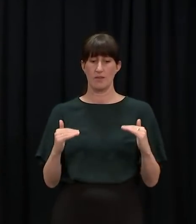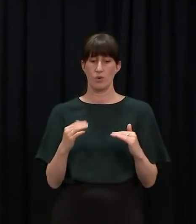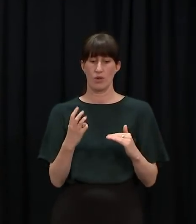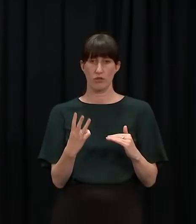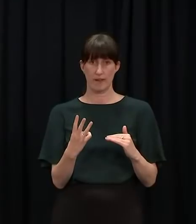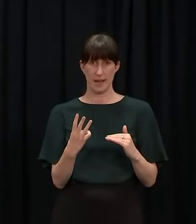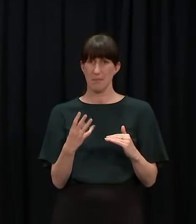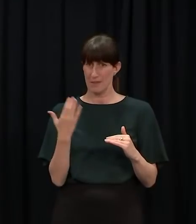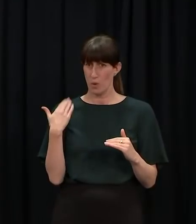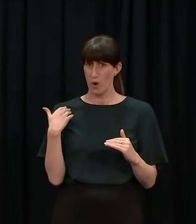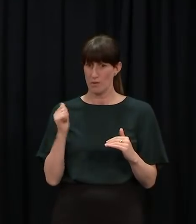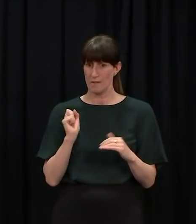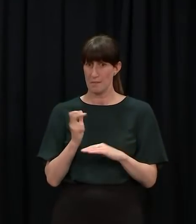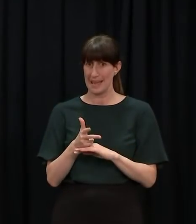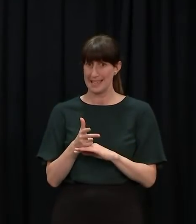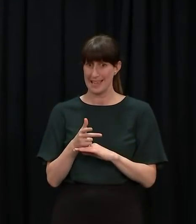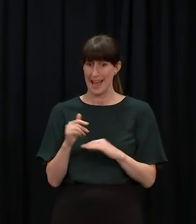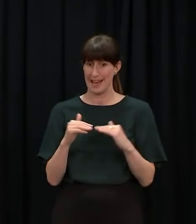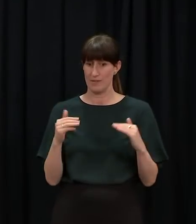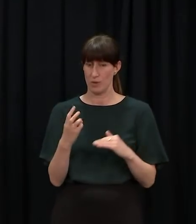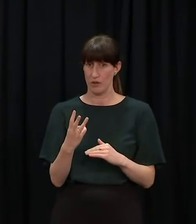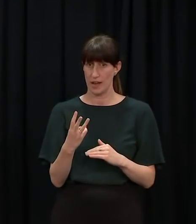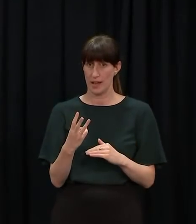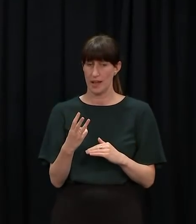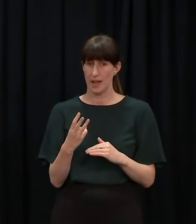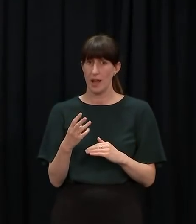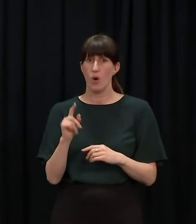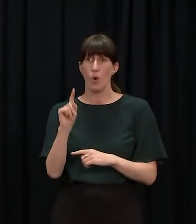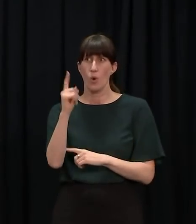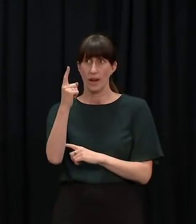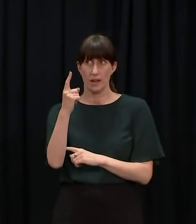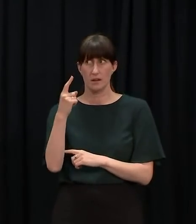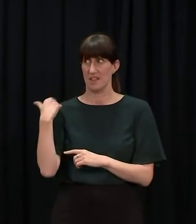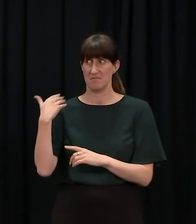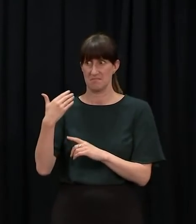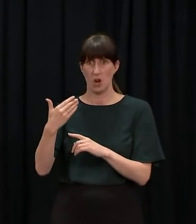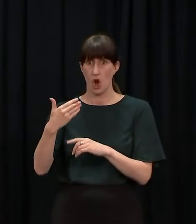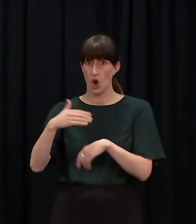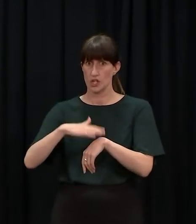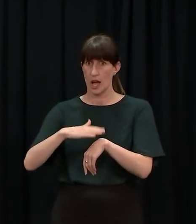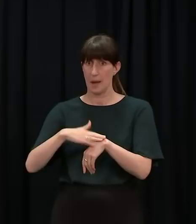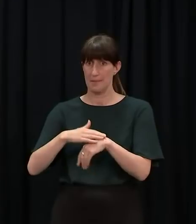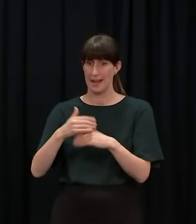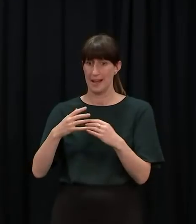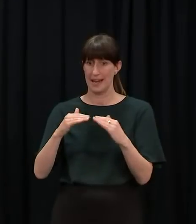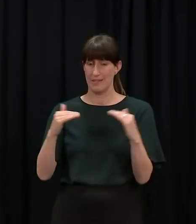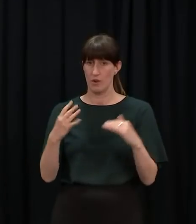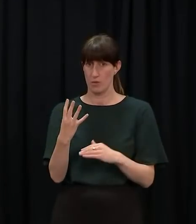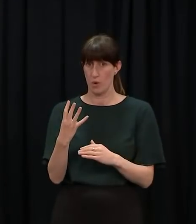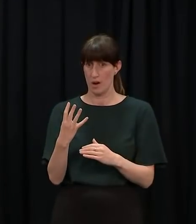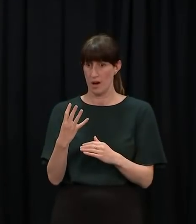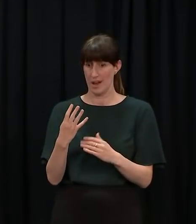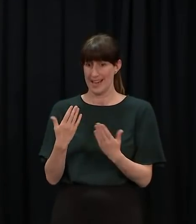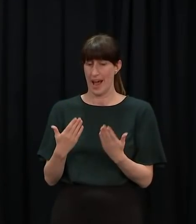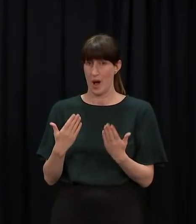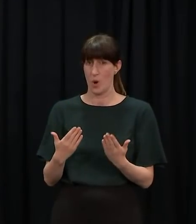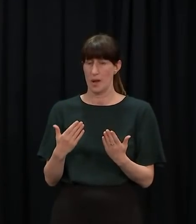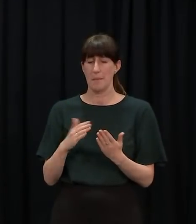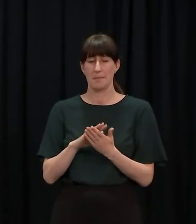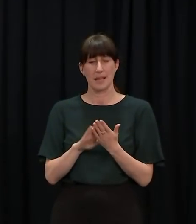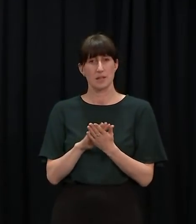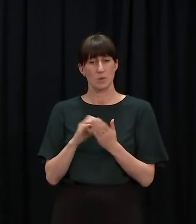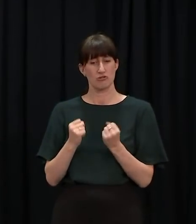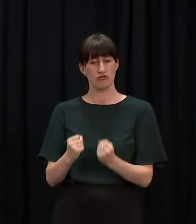the time that Auckland has spent at alert level four and other parts of the country for a more limited period of time really put us in a